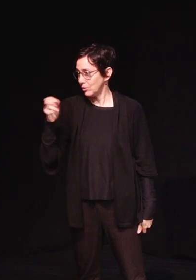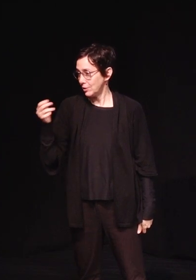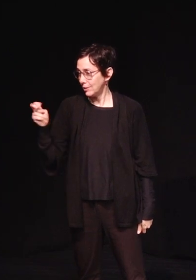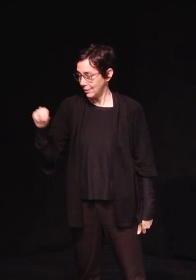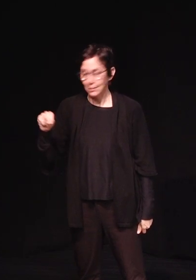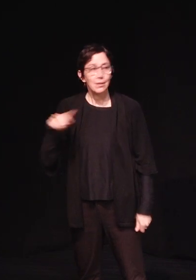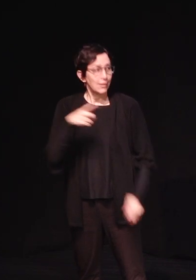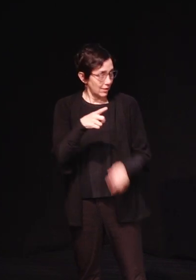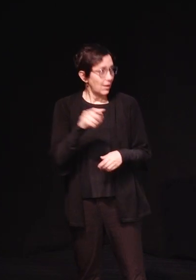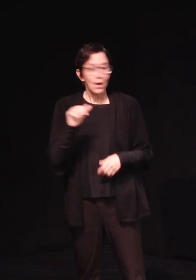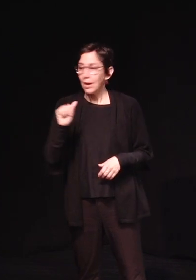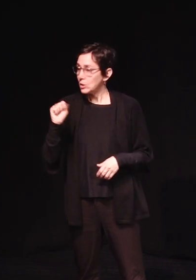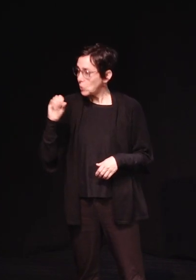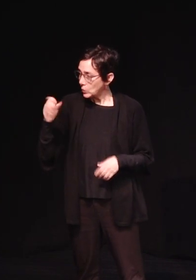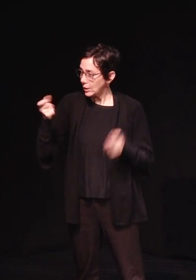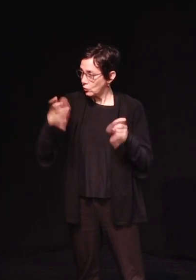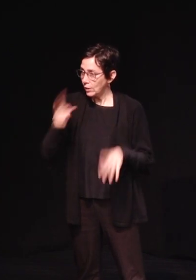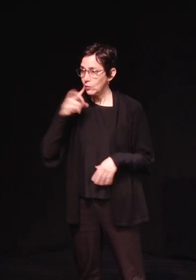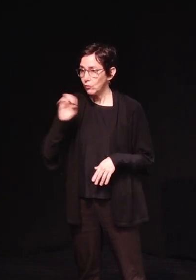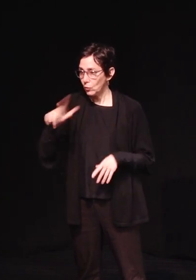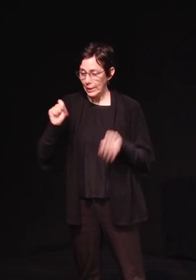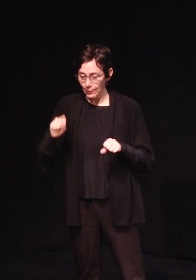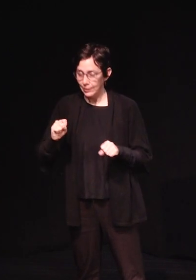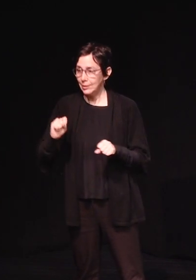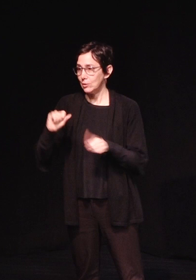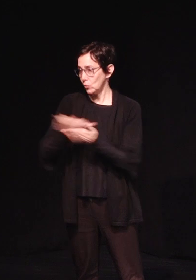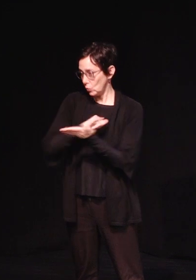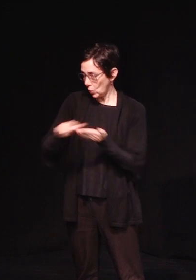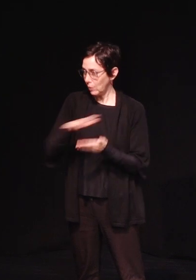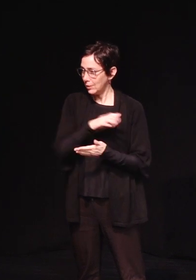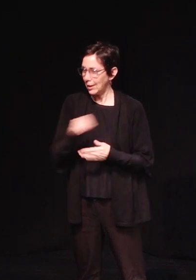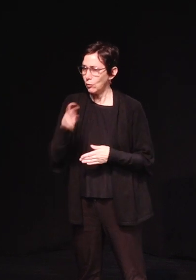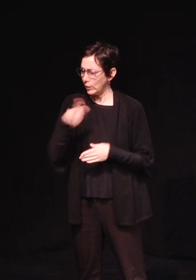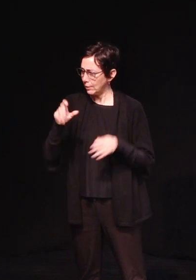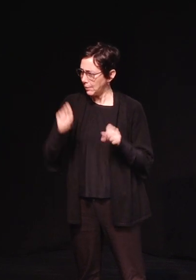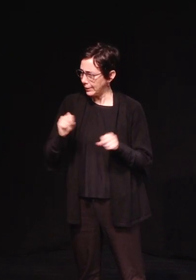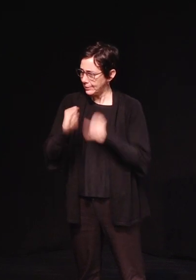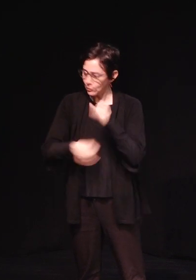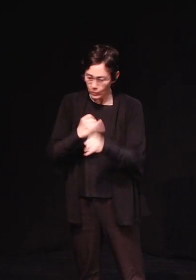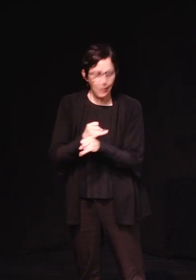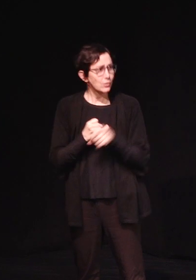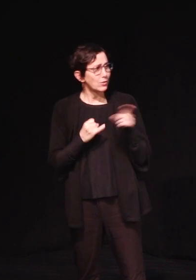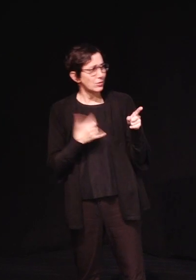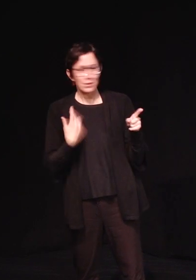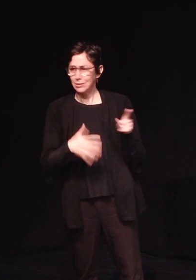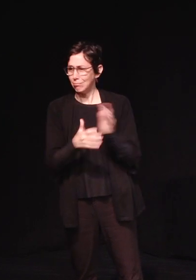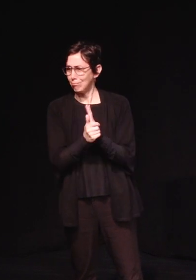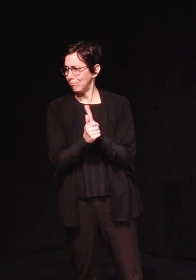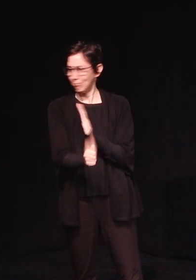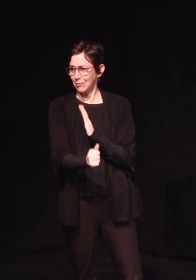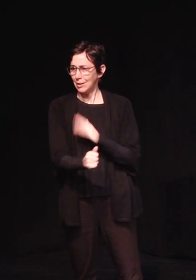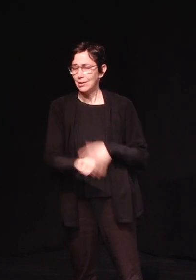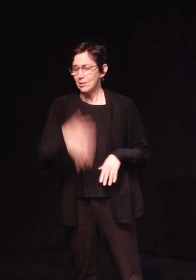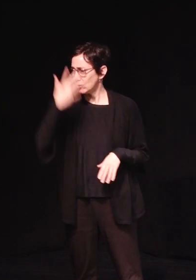International and Associate Director of Real Abilities New York. And I have to say, has a rare combination of not just talent,